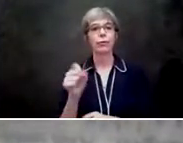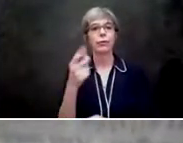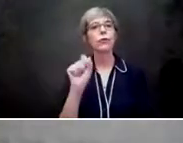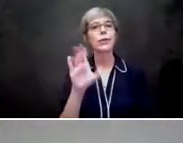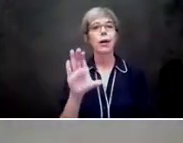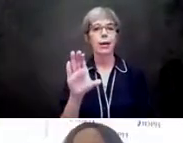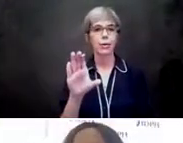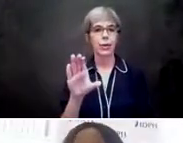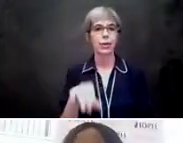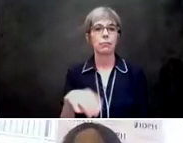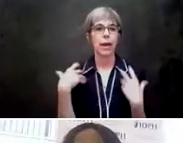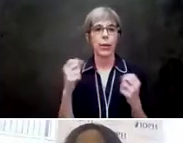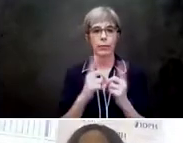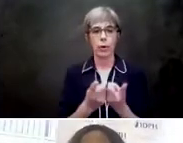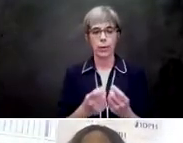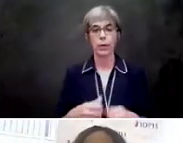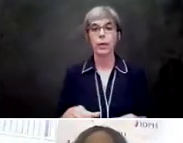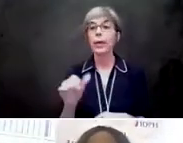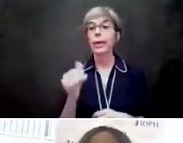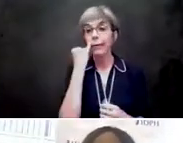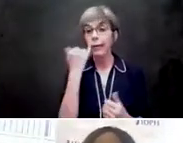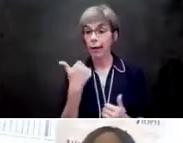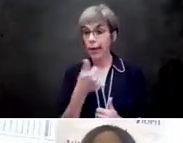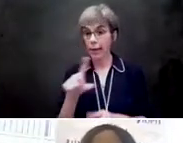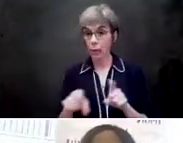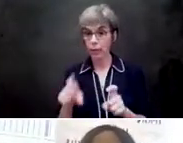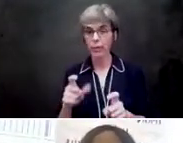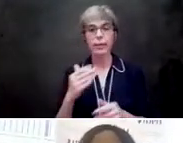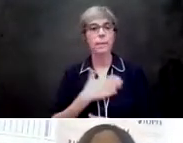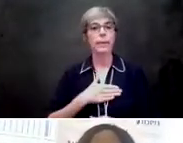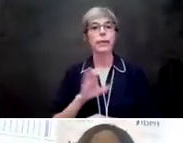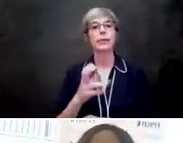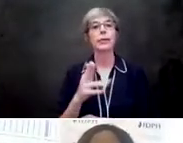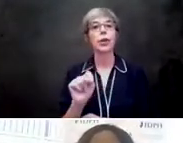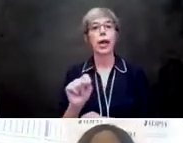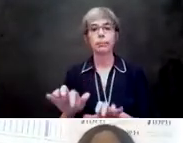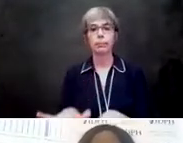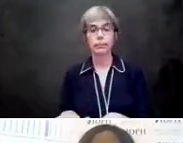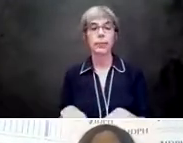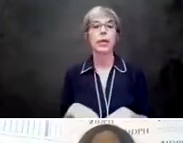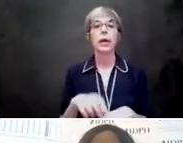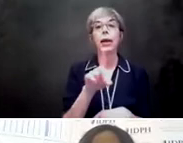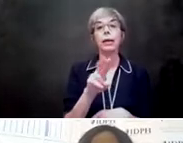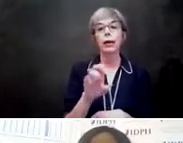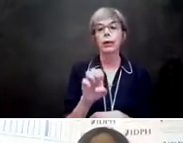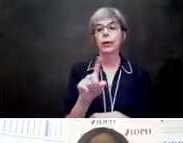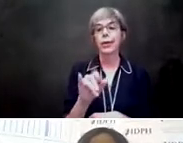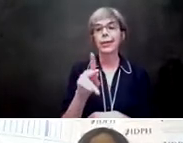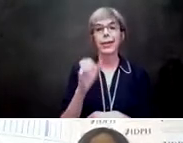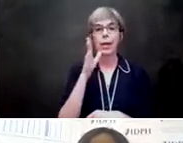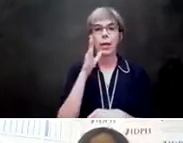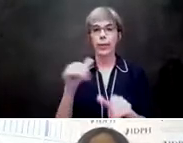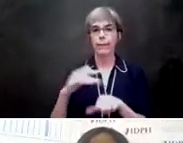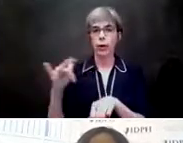in the chat box. Dr. Ezike will need to leave a little bit early, so if you have questions for her, we do ask that you post them